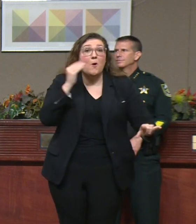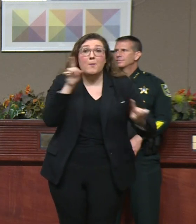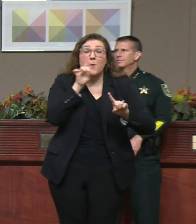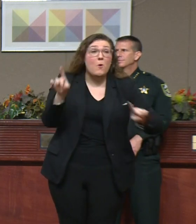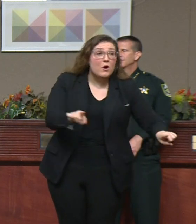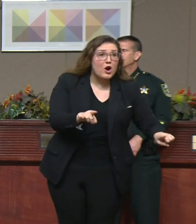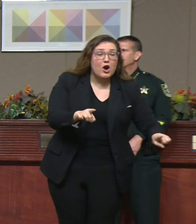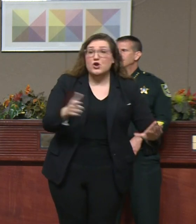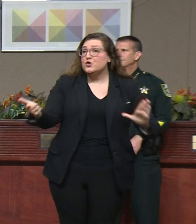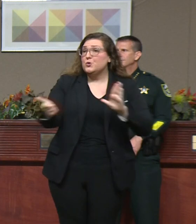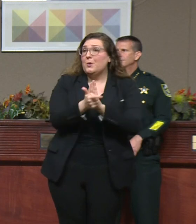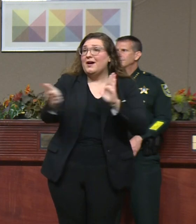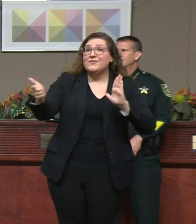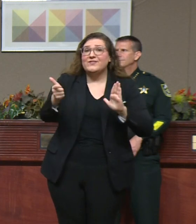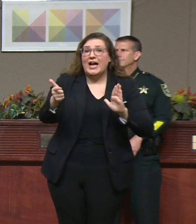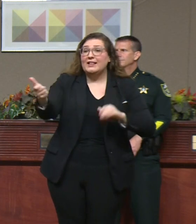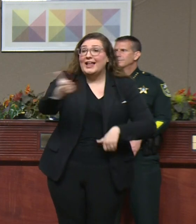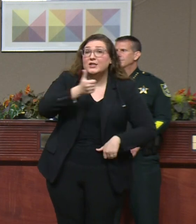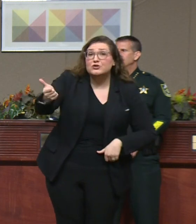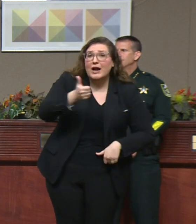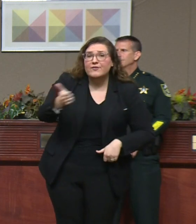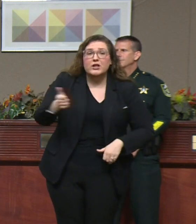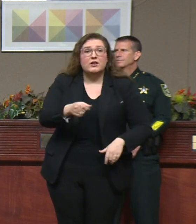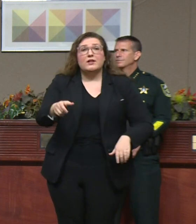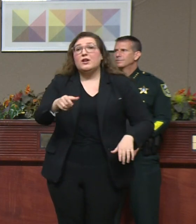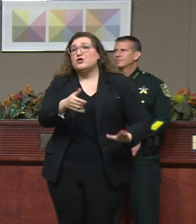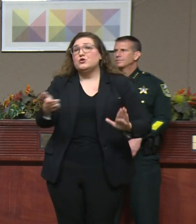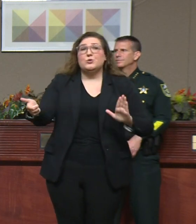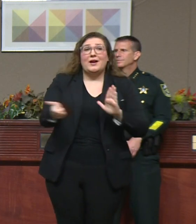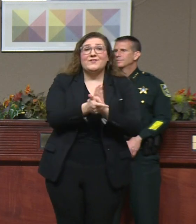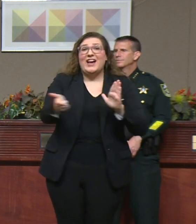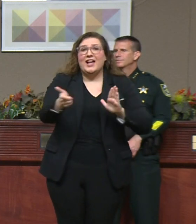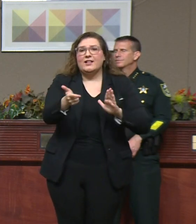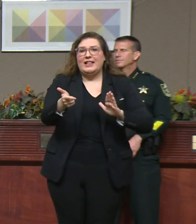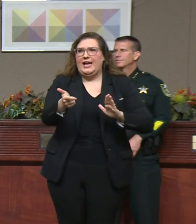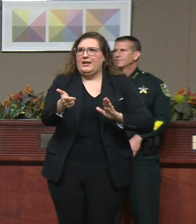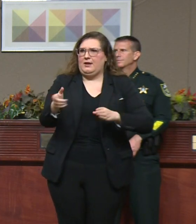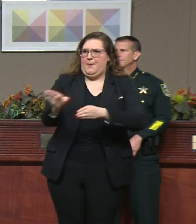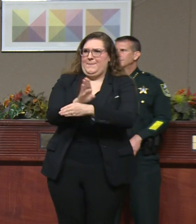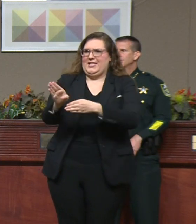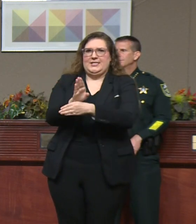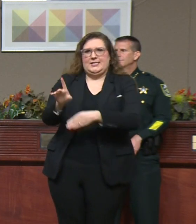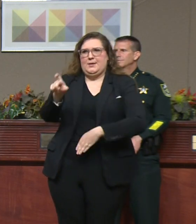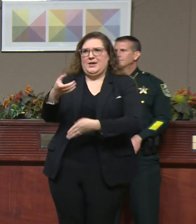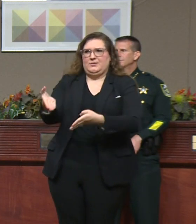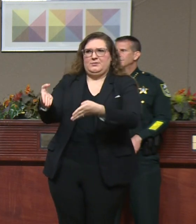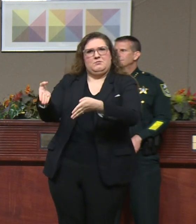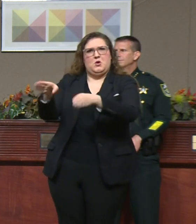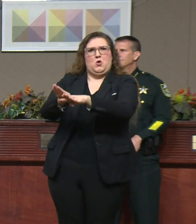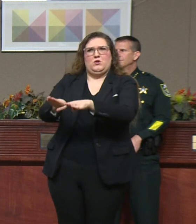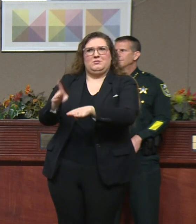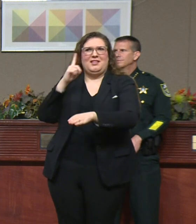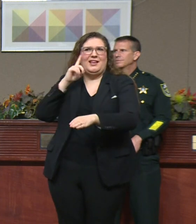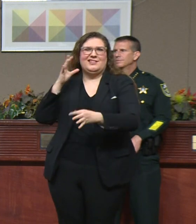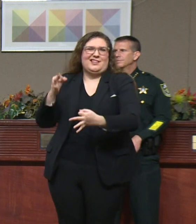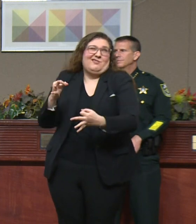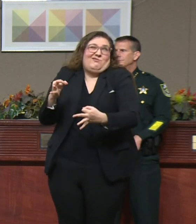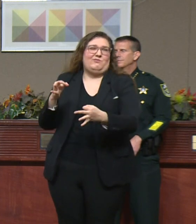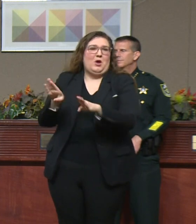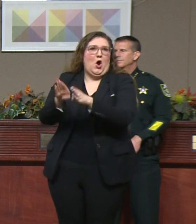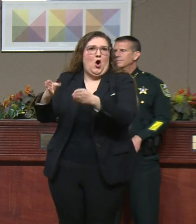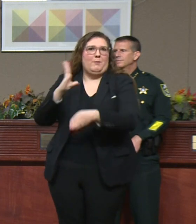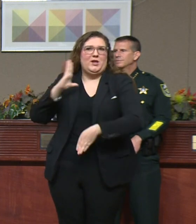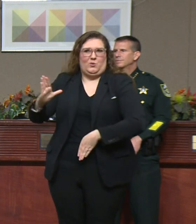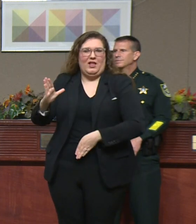violation of orders to close public or private buildings, and the enforcement of the curfew that remains in effect here in Orange County. There